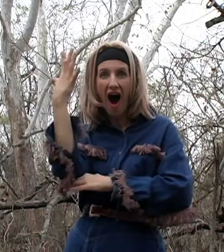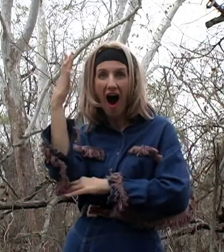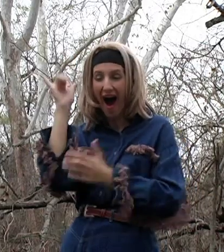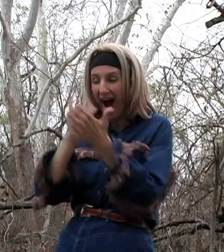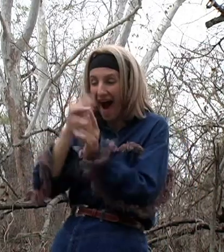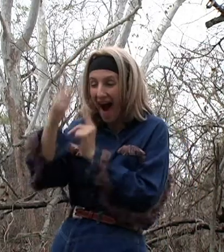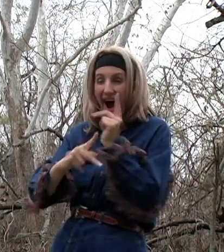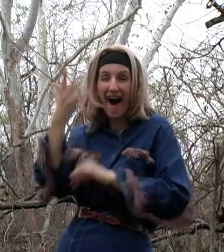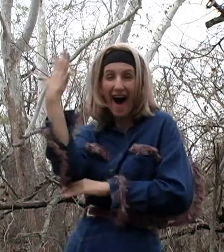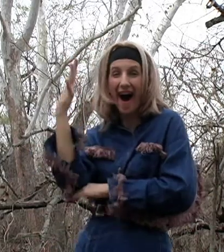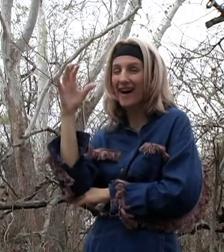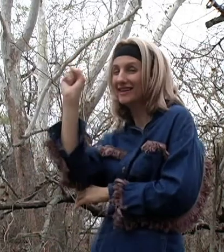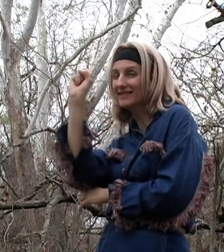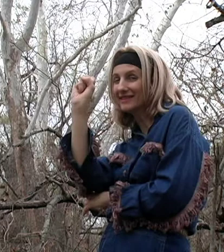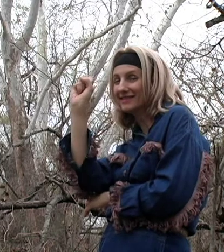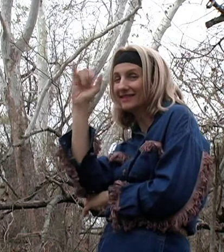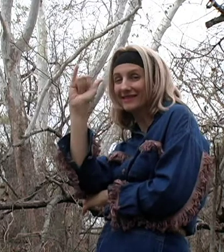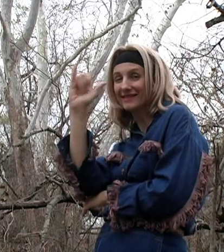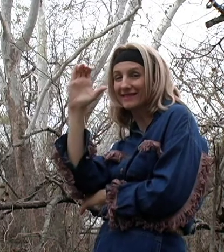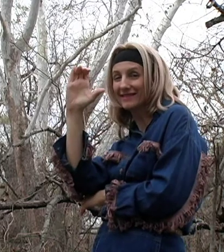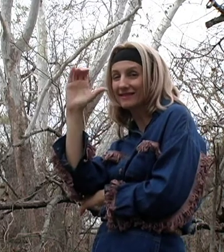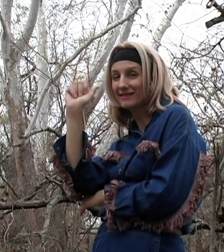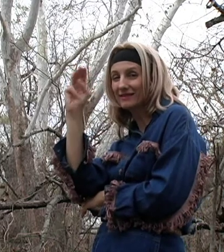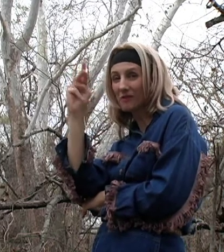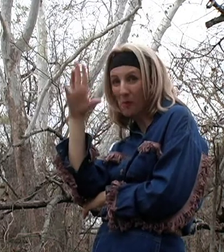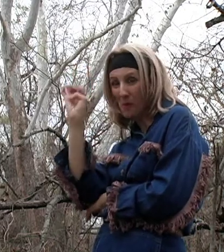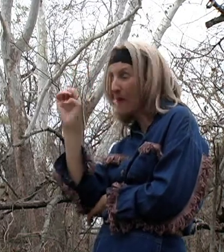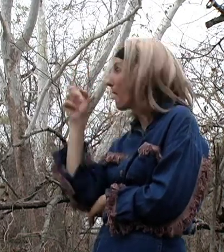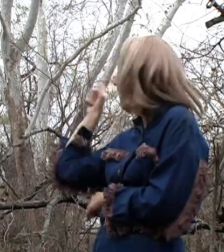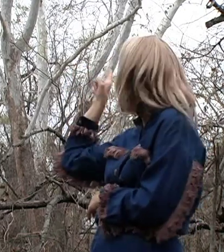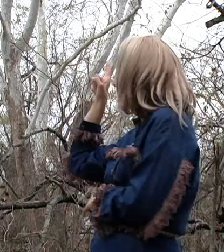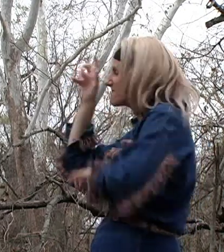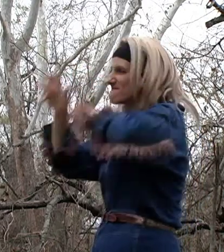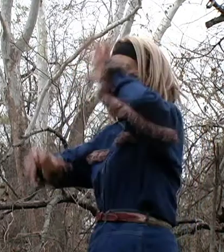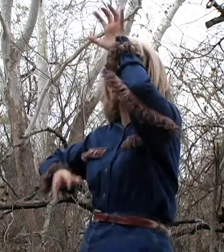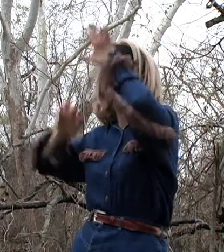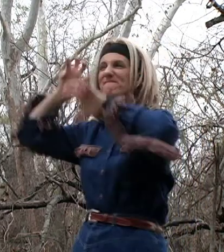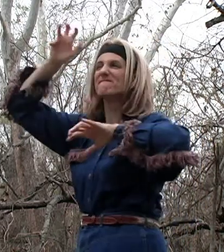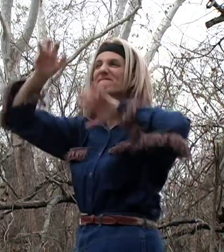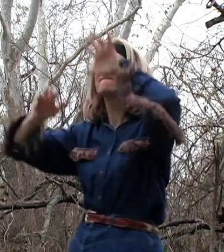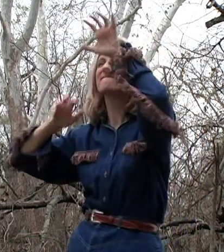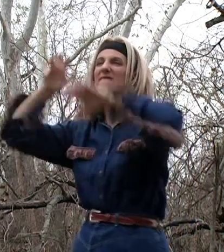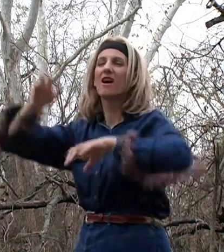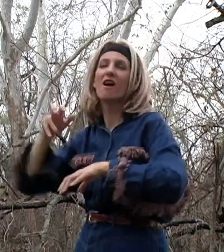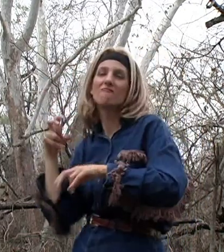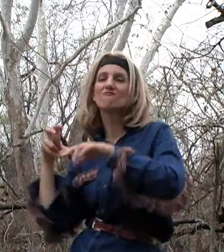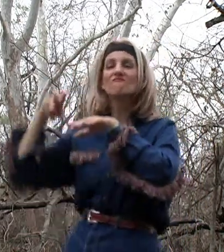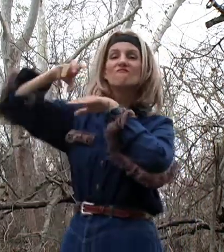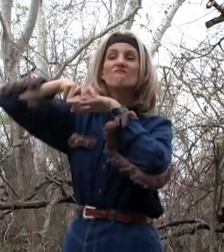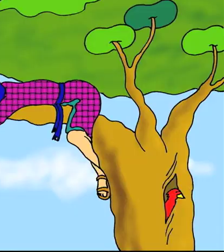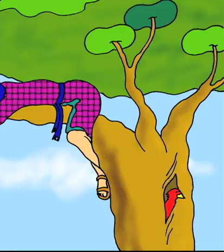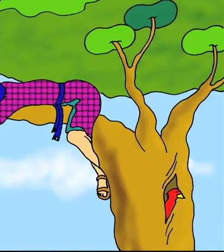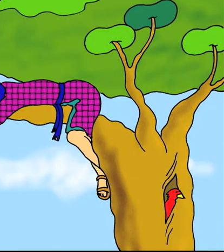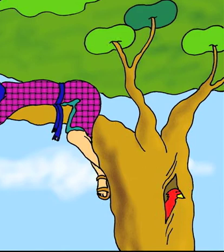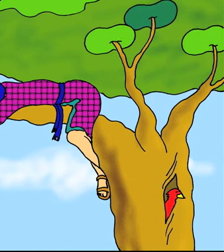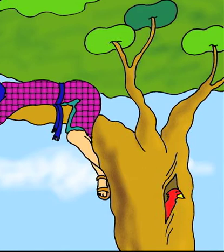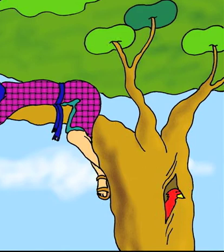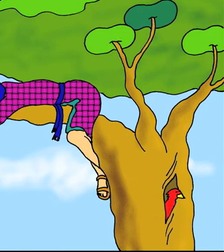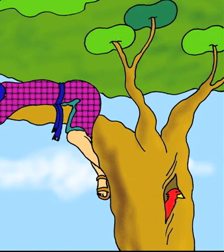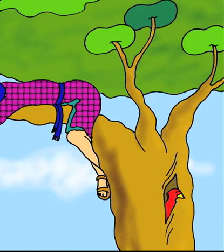And then he saw a tree. He saw that sycamore tree just like that one right over there. And he climbed up that tree and perched his body up in the